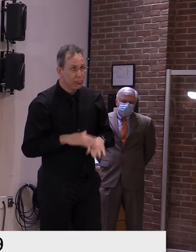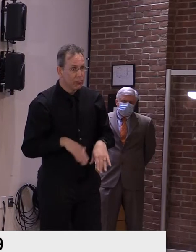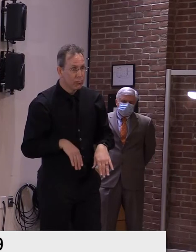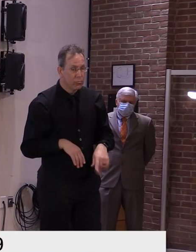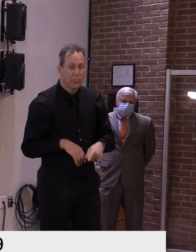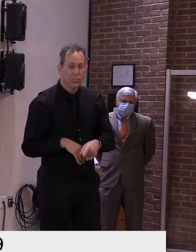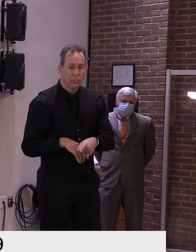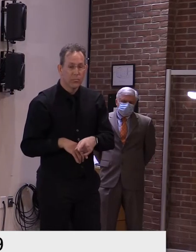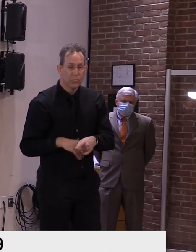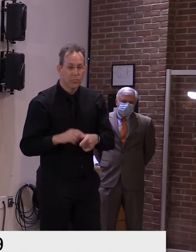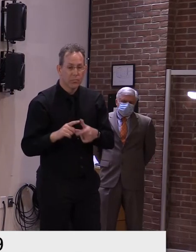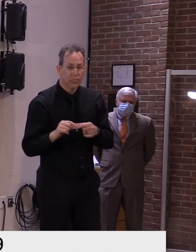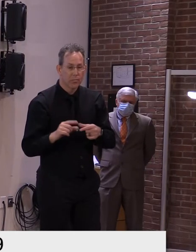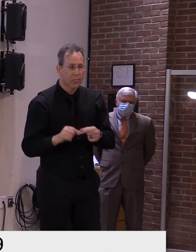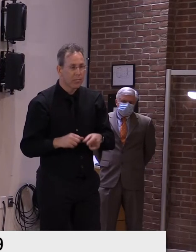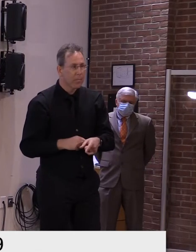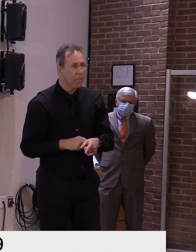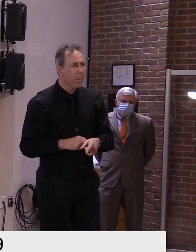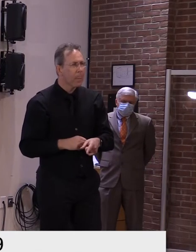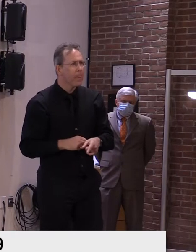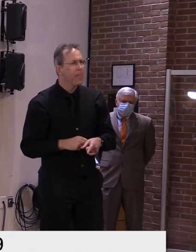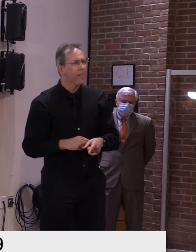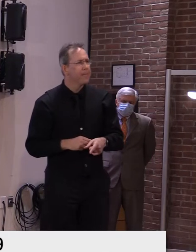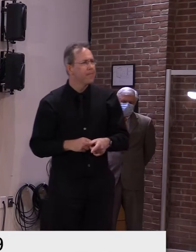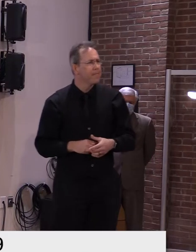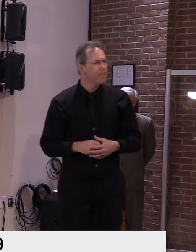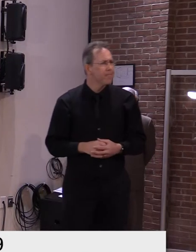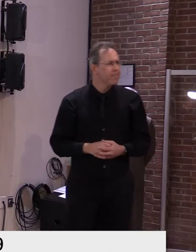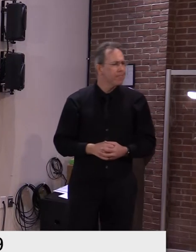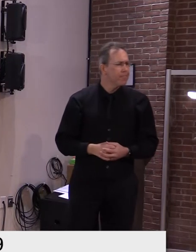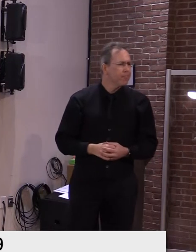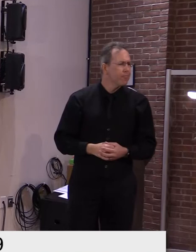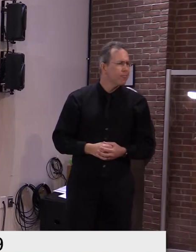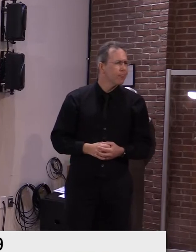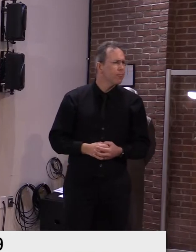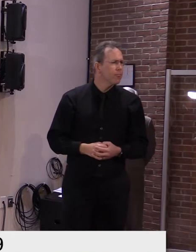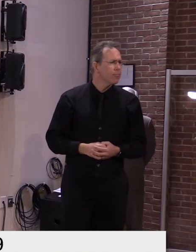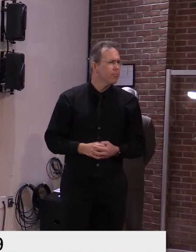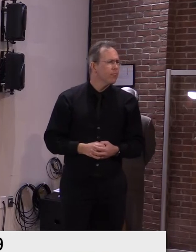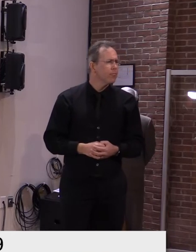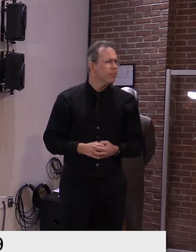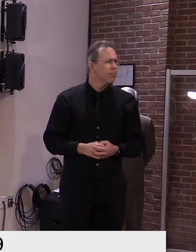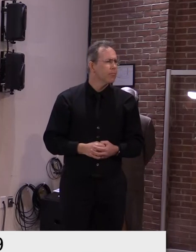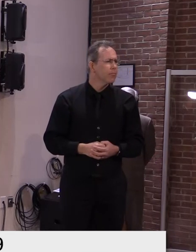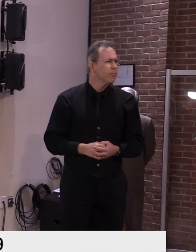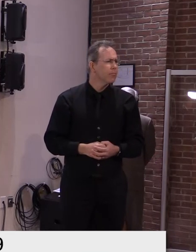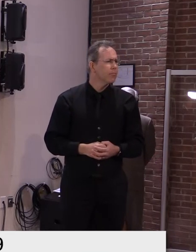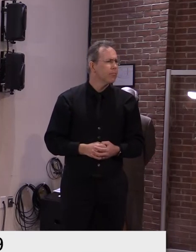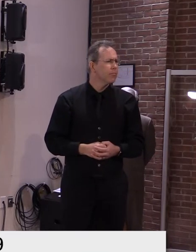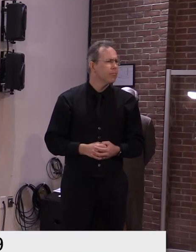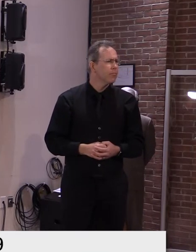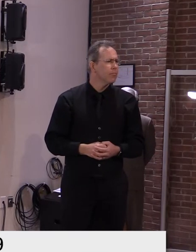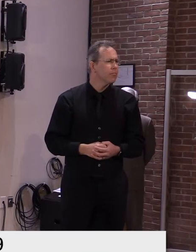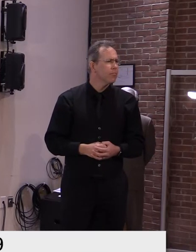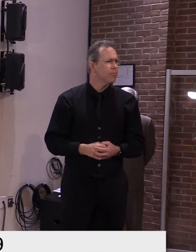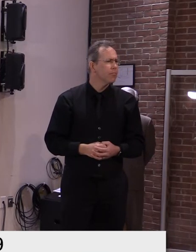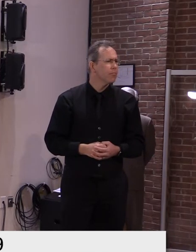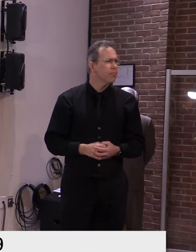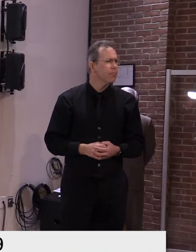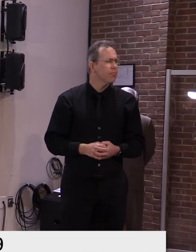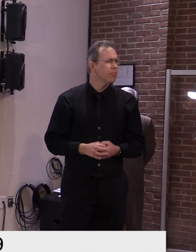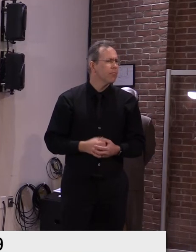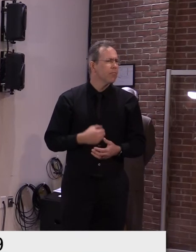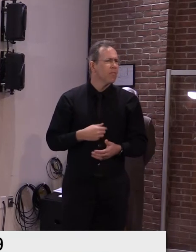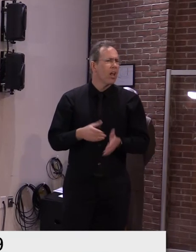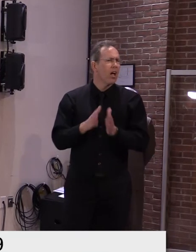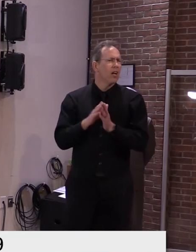Yeah, thank you, Rebecca. My question was the same as the one that Lisa Loomis asked earlier and which